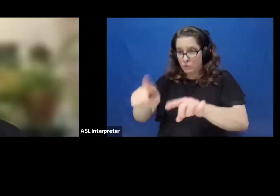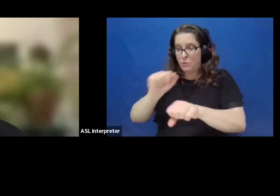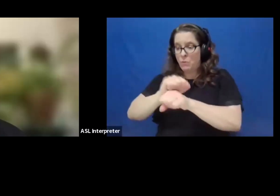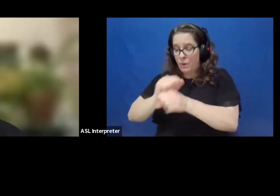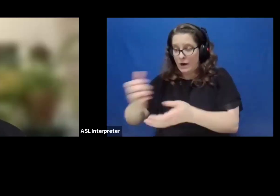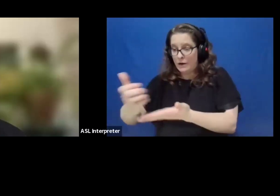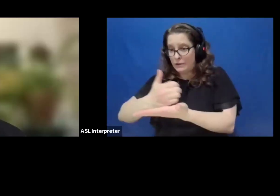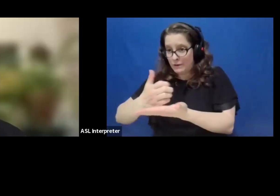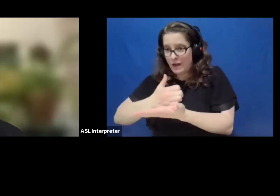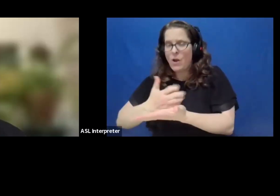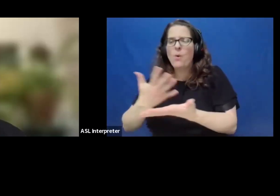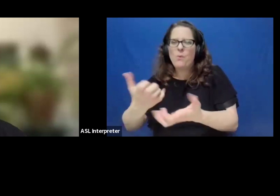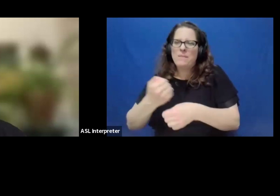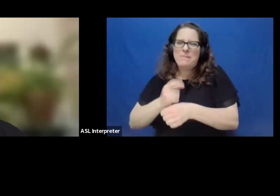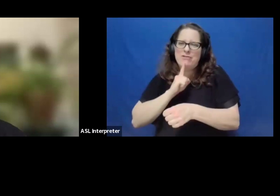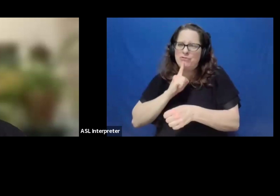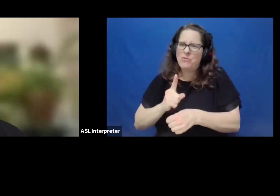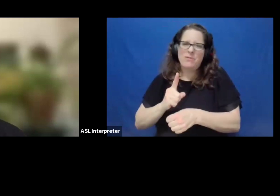ahead financially.